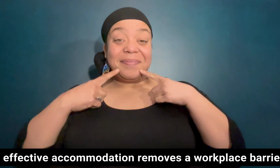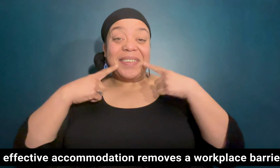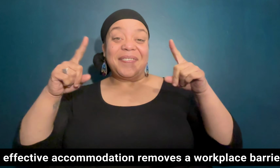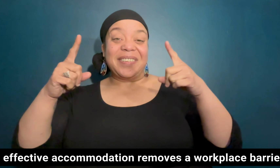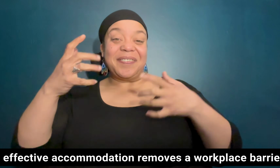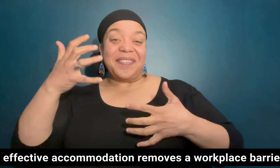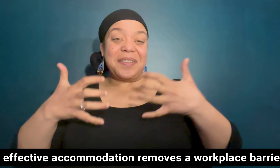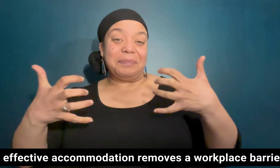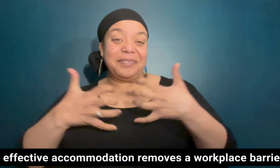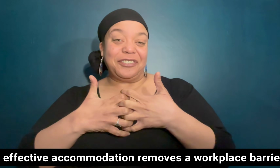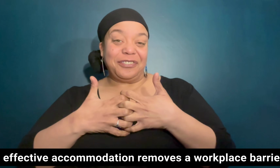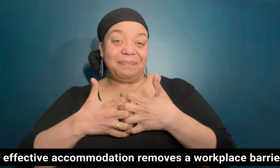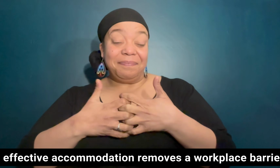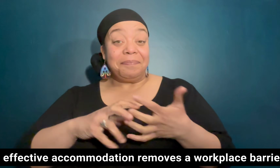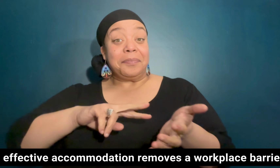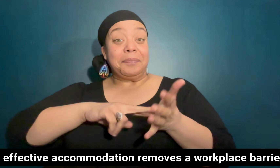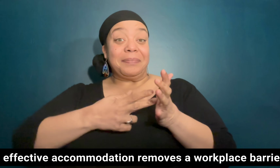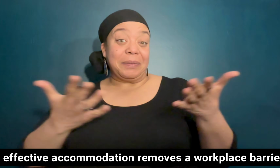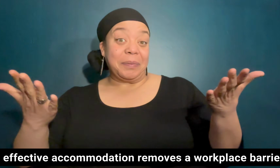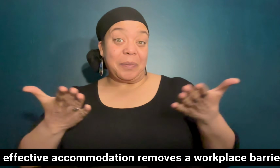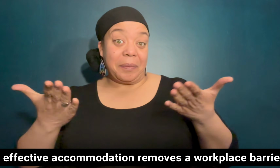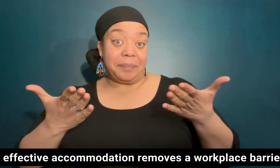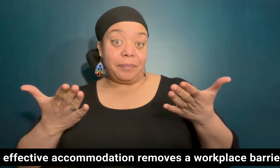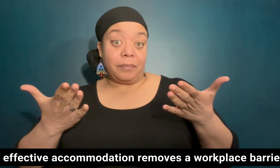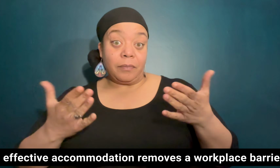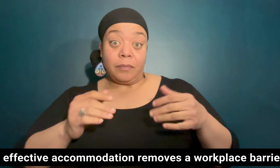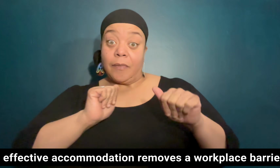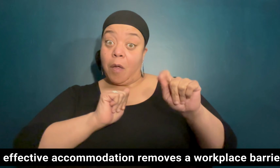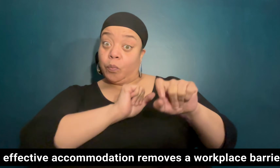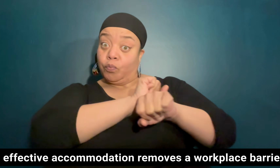An effective accommodation removes a workplace barrier,